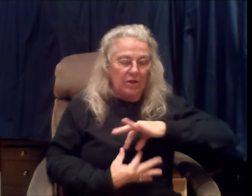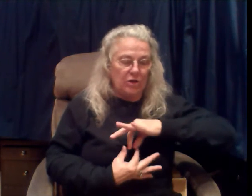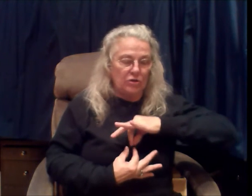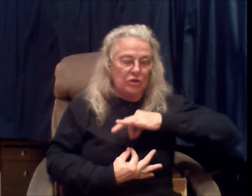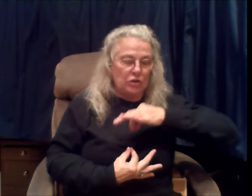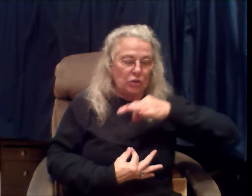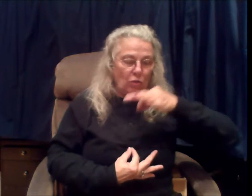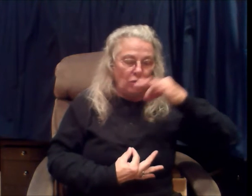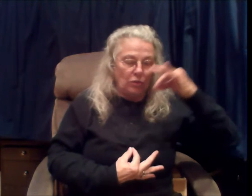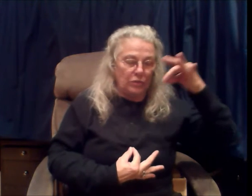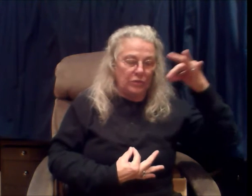Your souls.